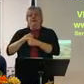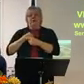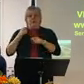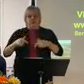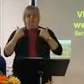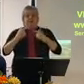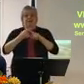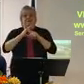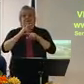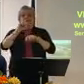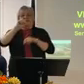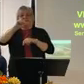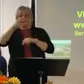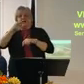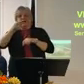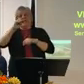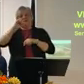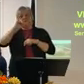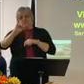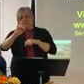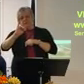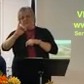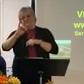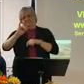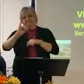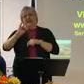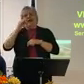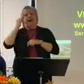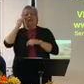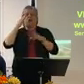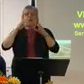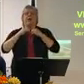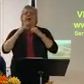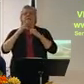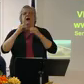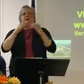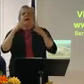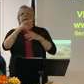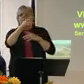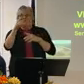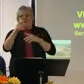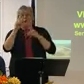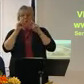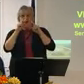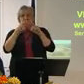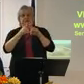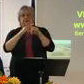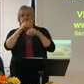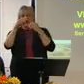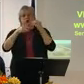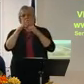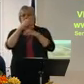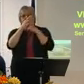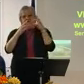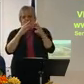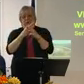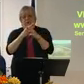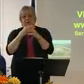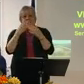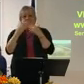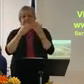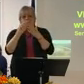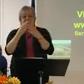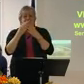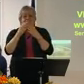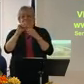you live from Sterling Heights, Michigan. So I know we have several who are watching from around the nation and perhaps the other